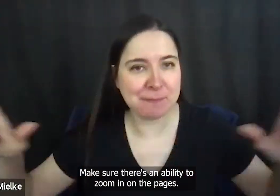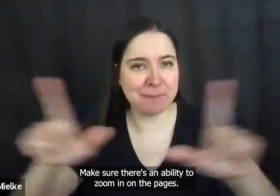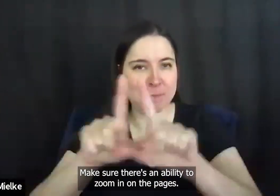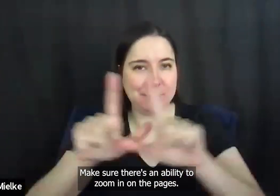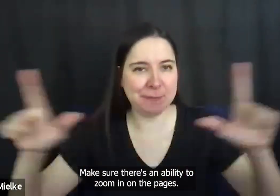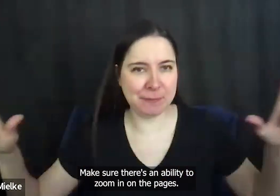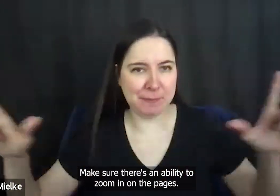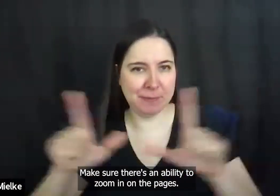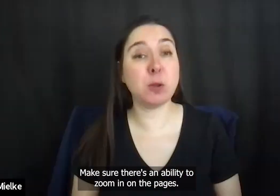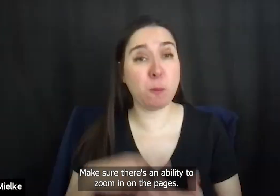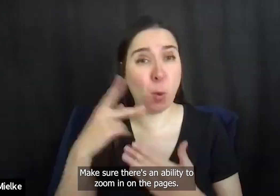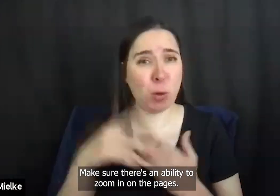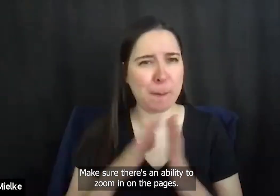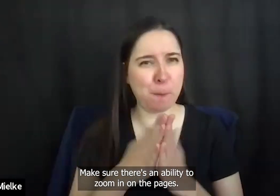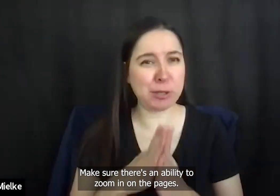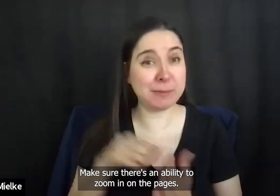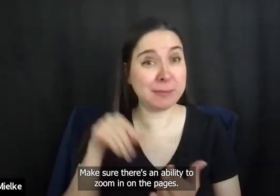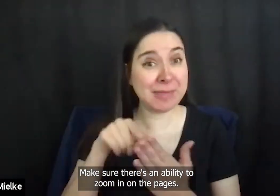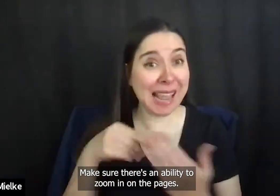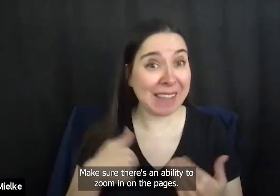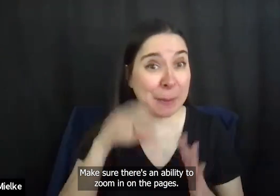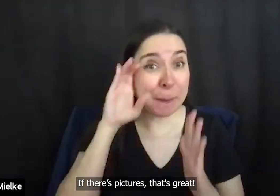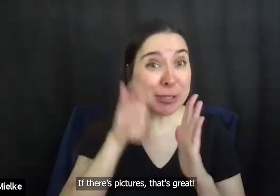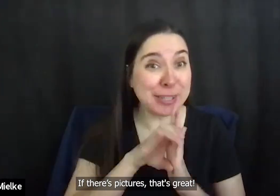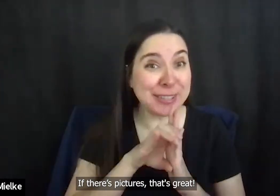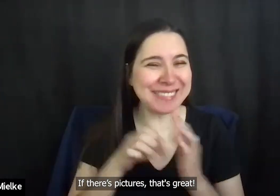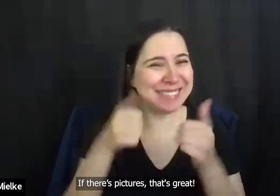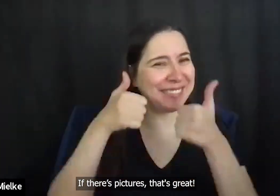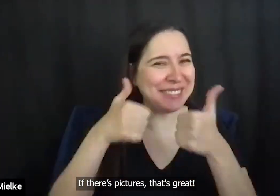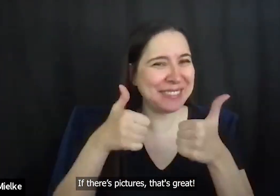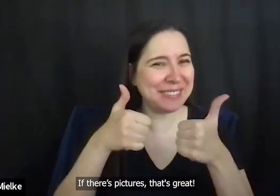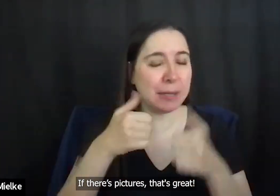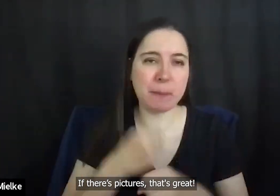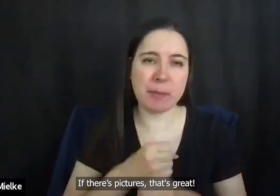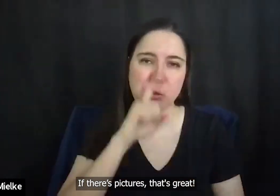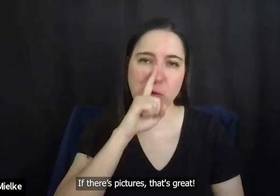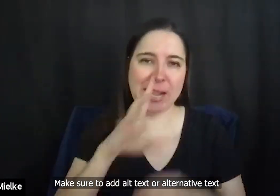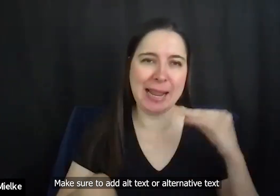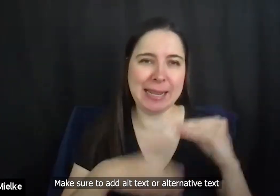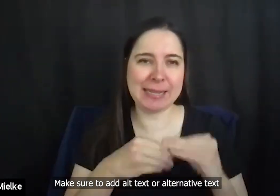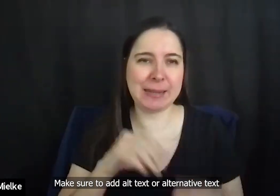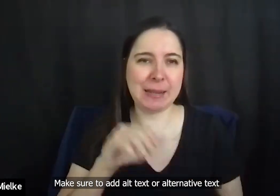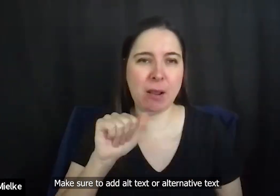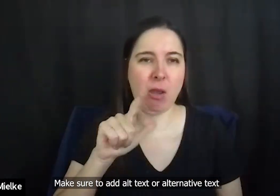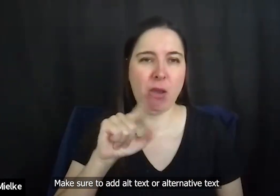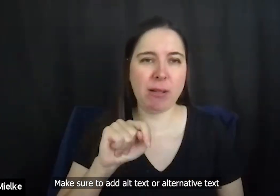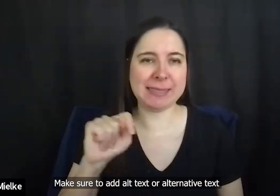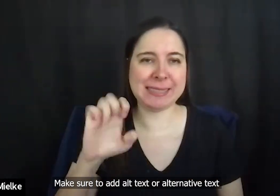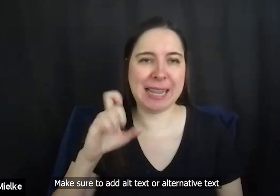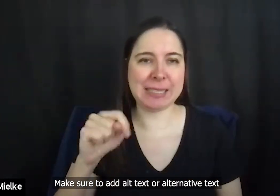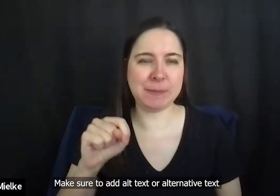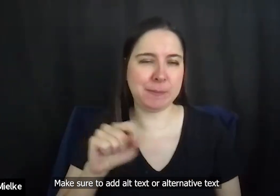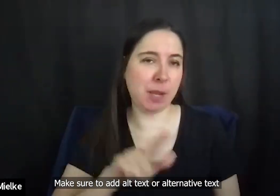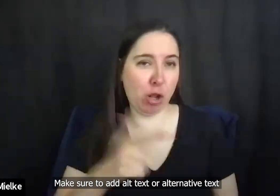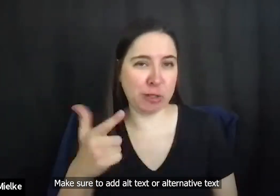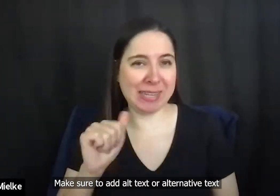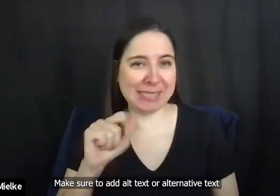an ability to zoom in on the pages. If there's pictures, that's great. Make sure to add alt text or alternative